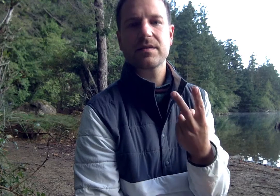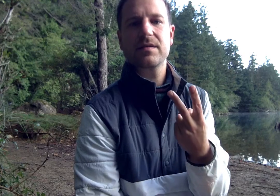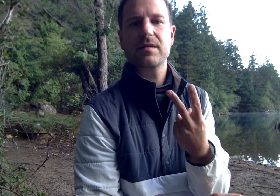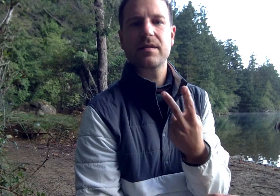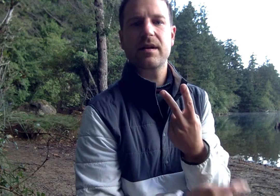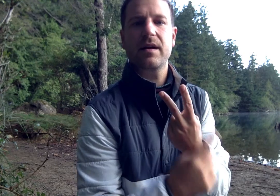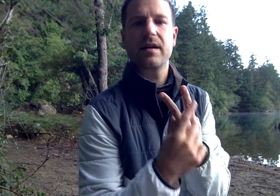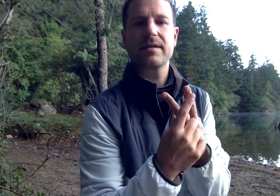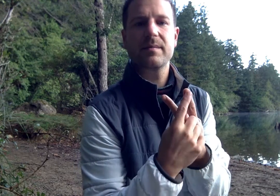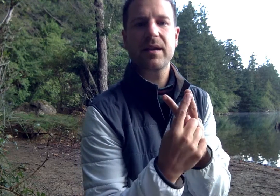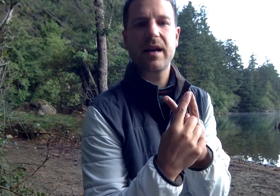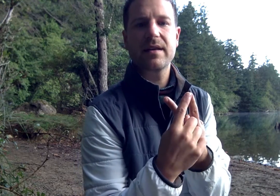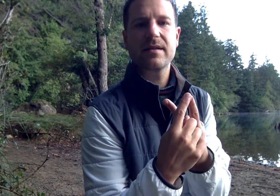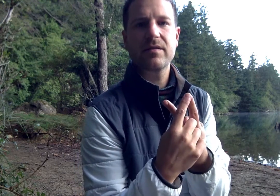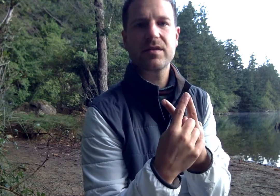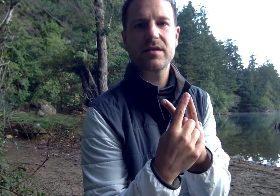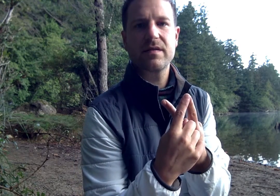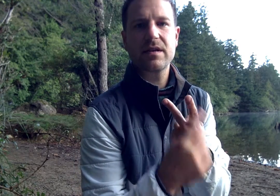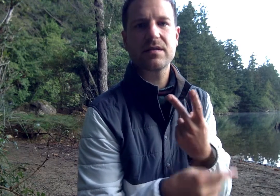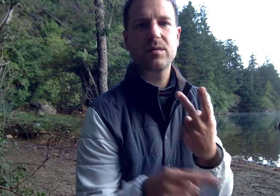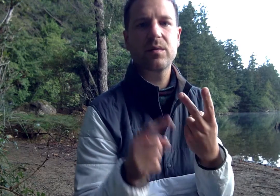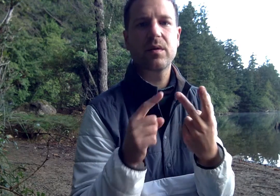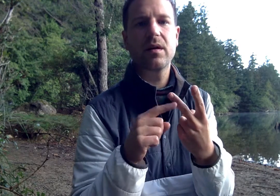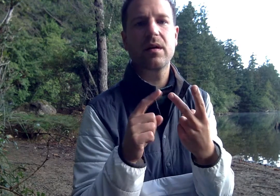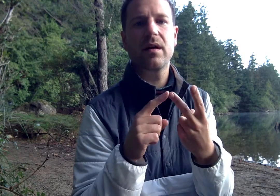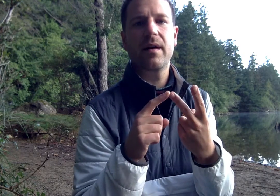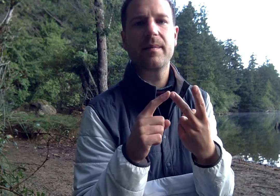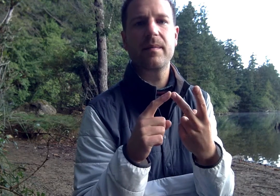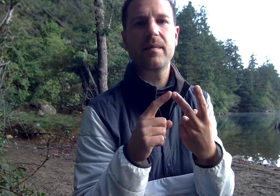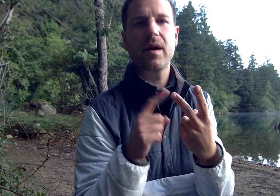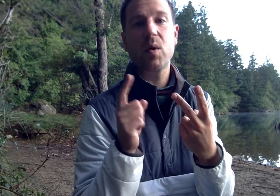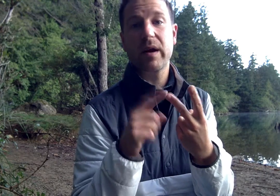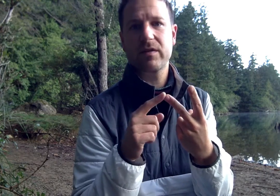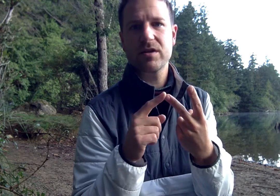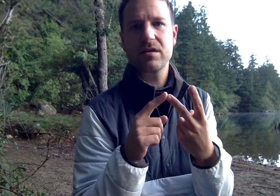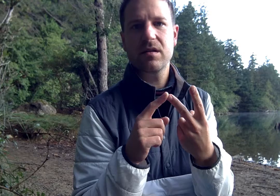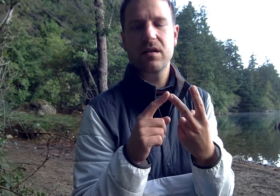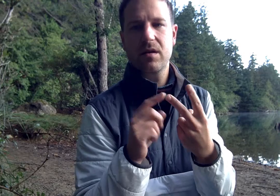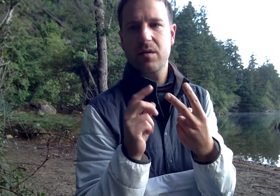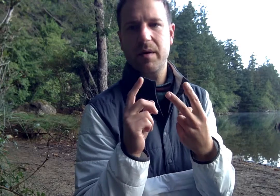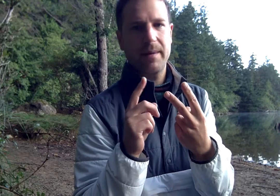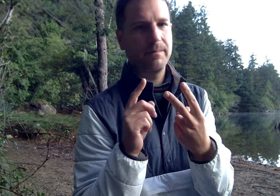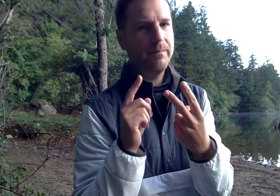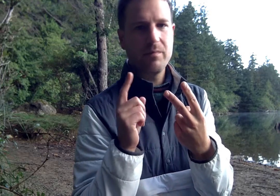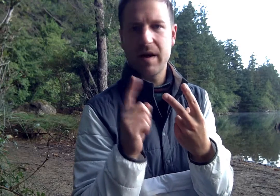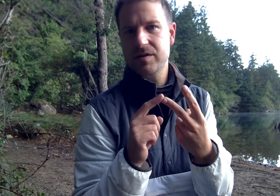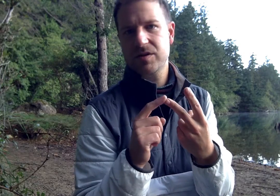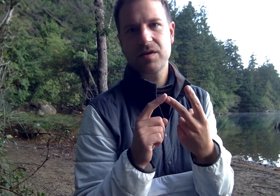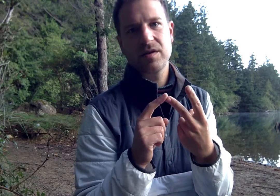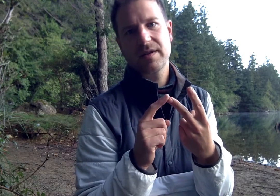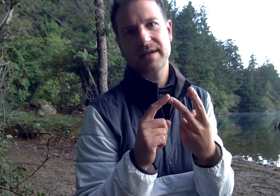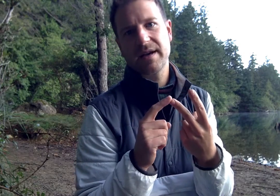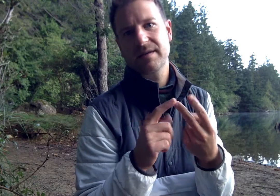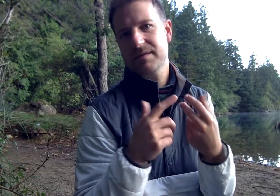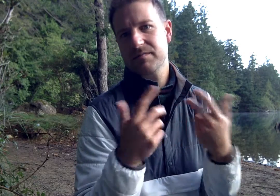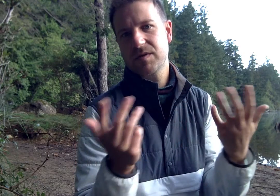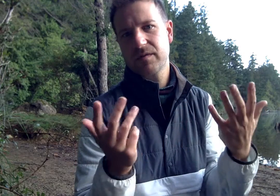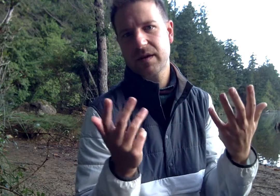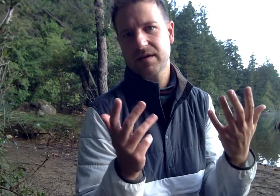also simply an ASL version of this or a quick version where I just show you the signs, don't fingerspell